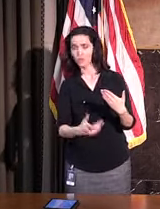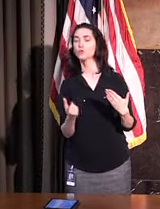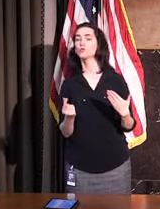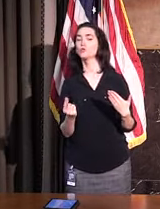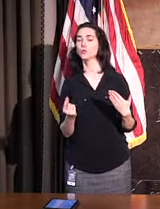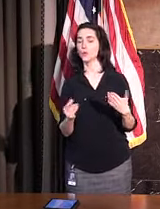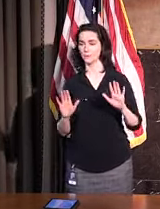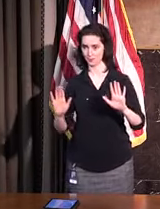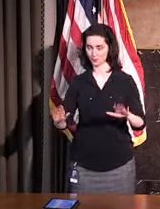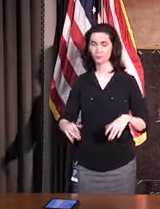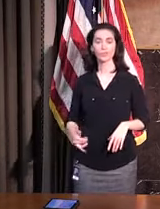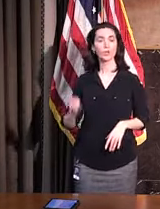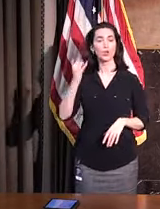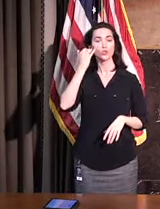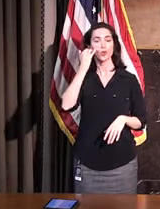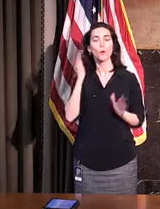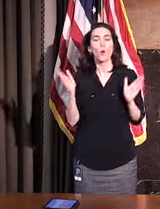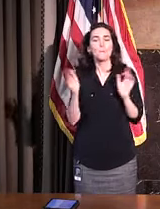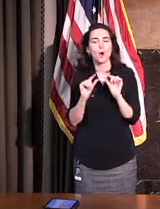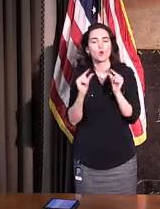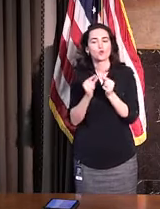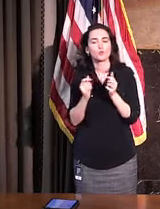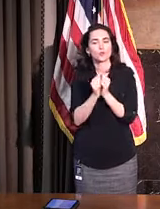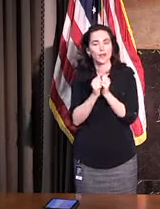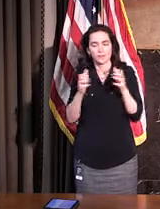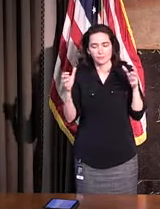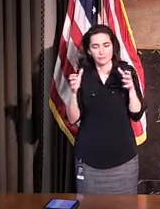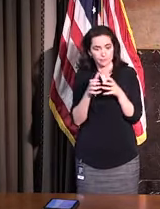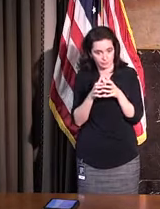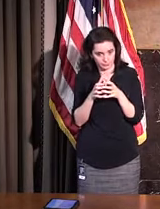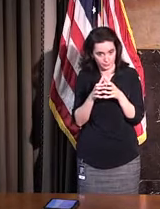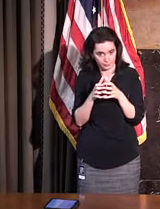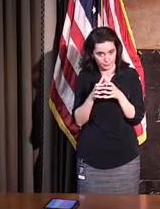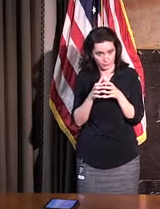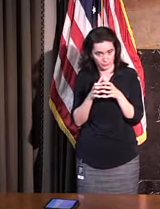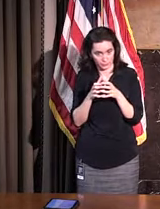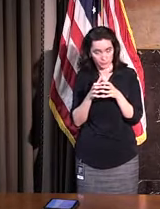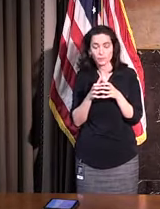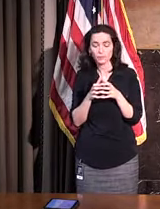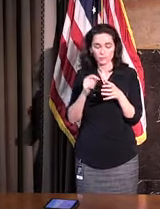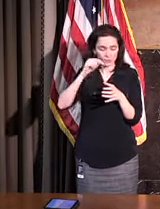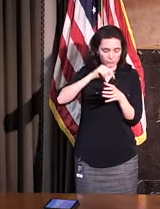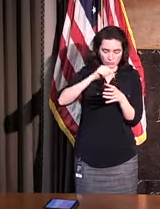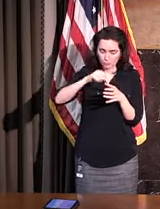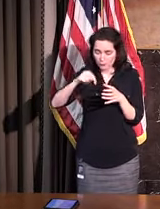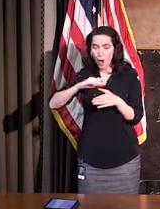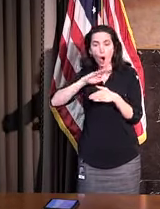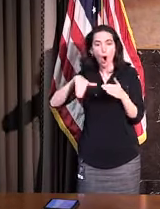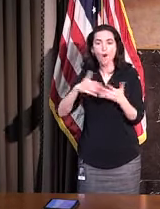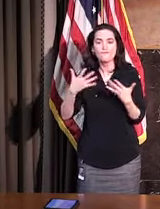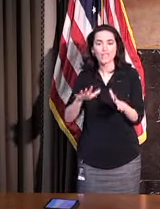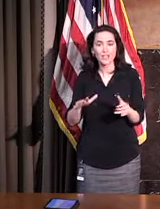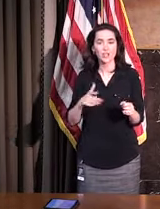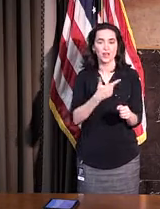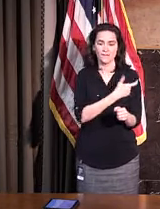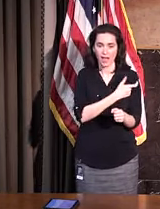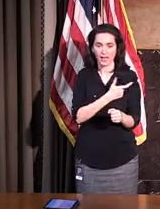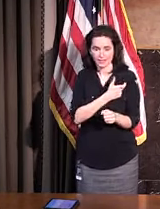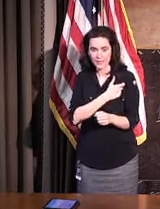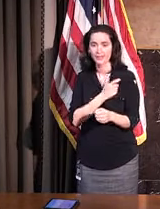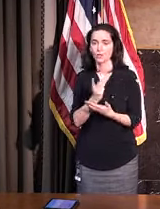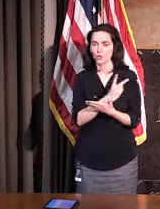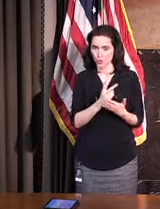if you are gathering in a small group with other people who are fully vaccinated. You do not